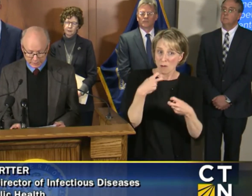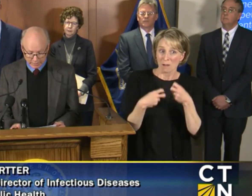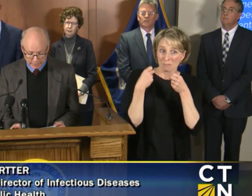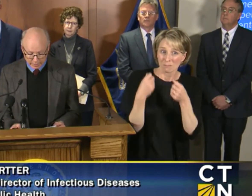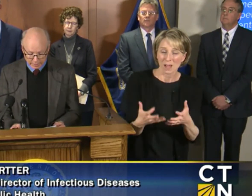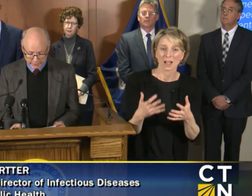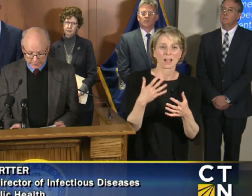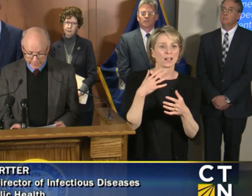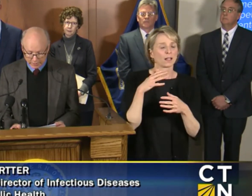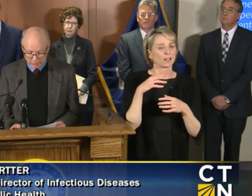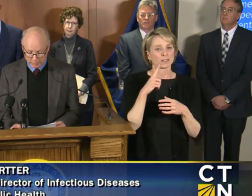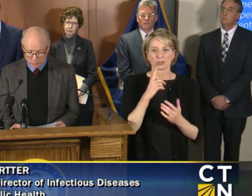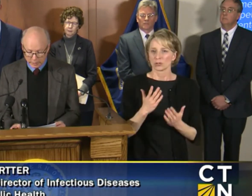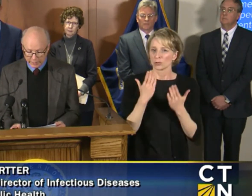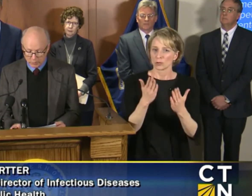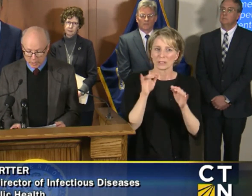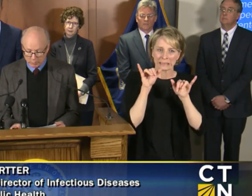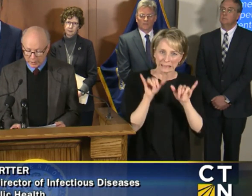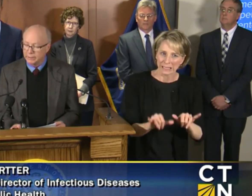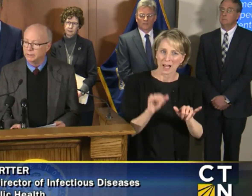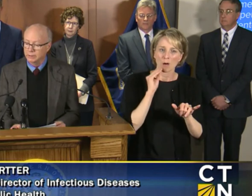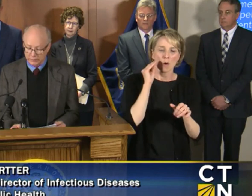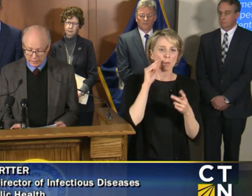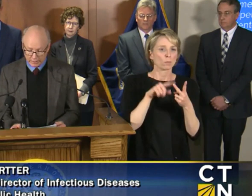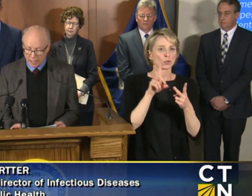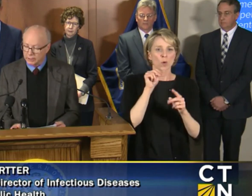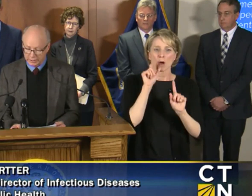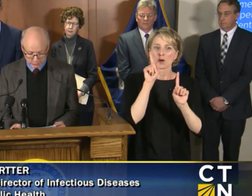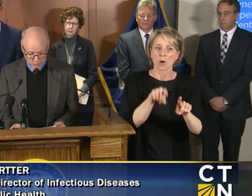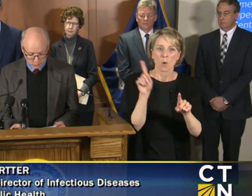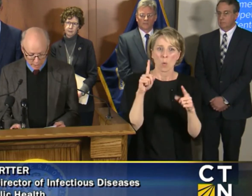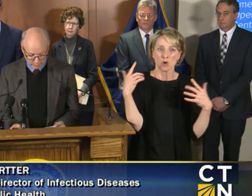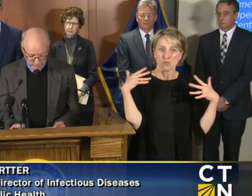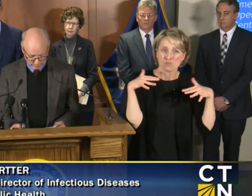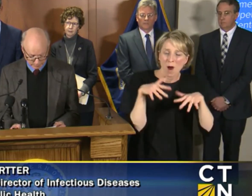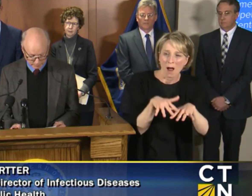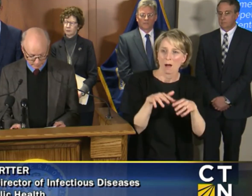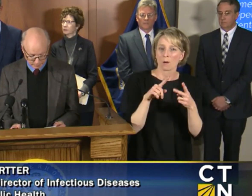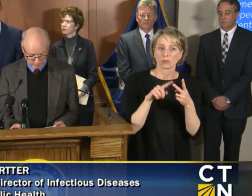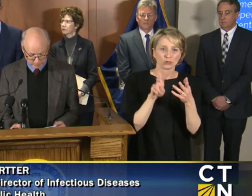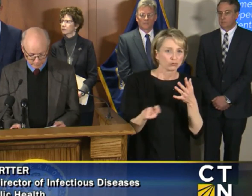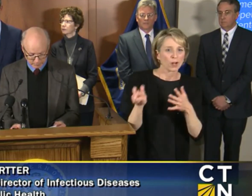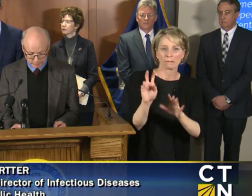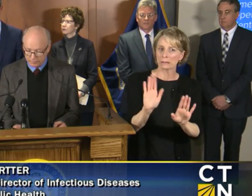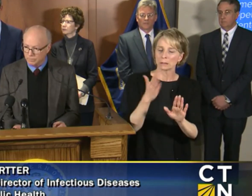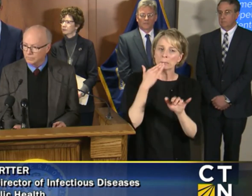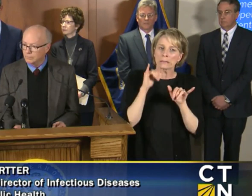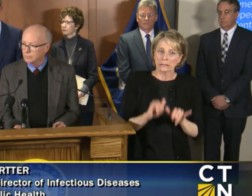disease. This entails avoiding crowded places and non-essential travel.